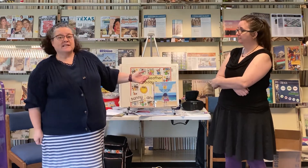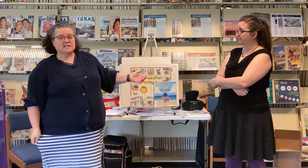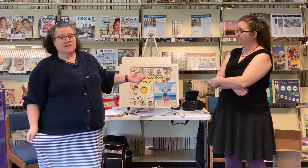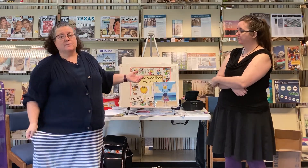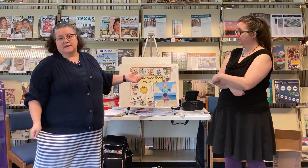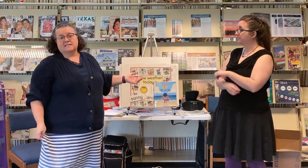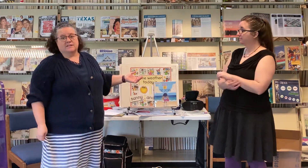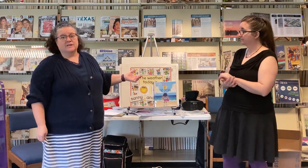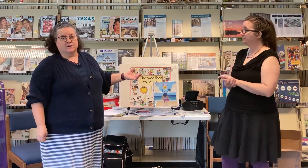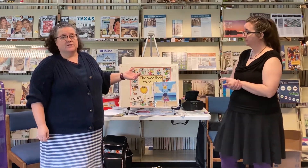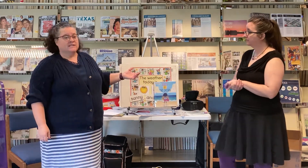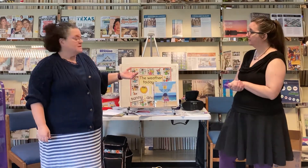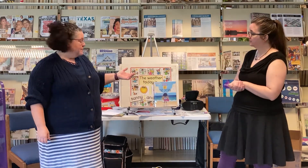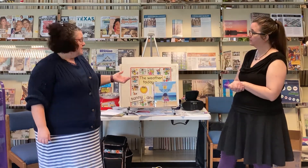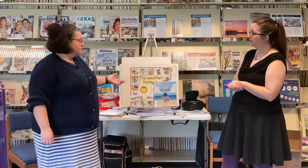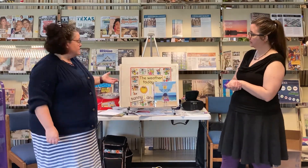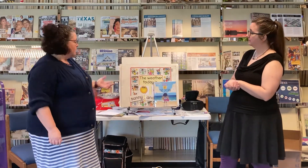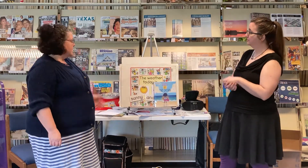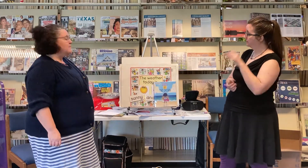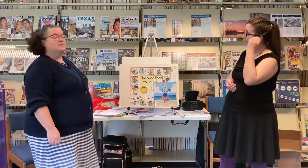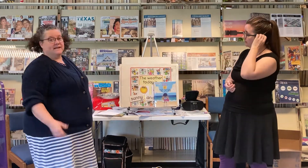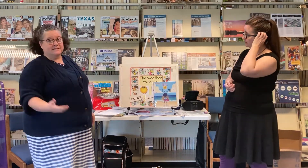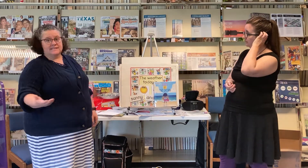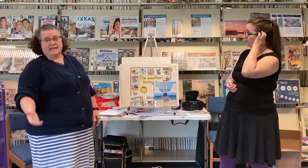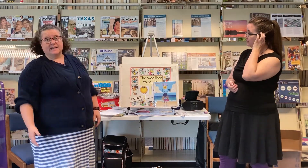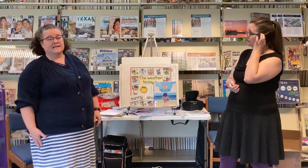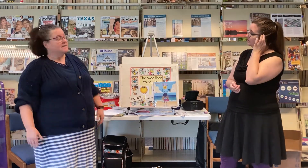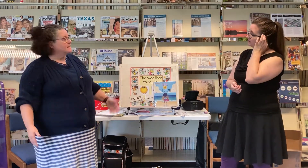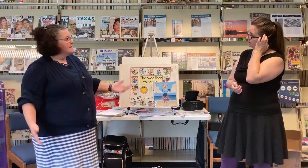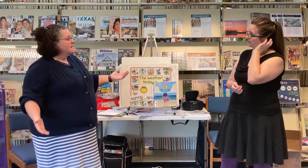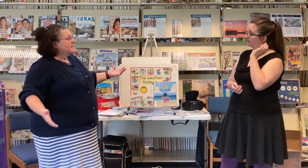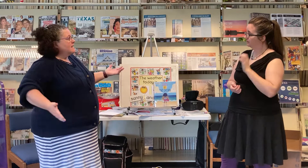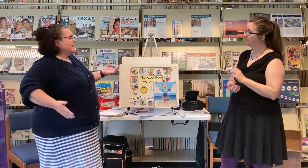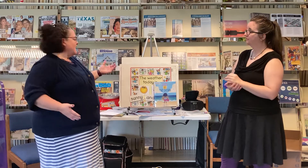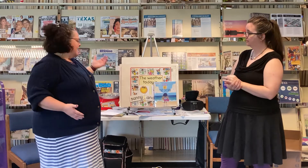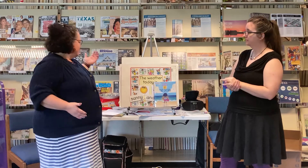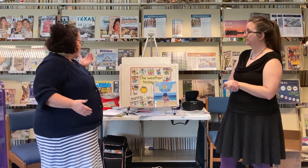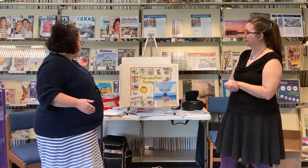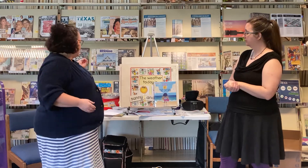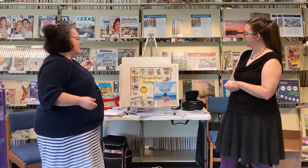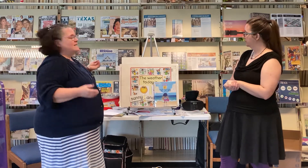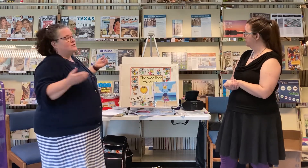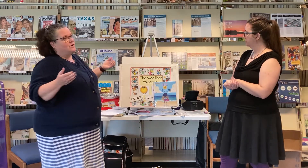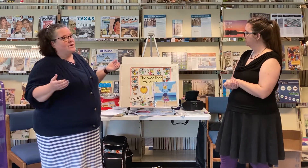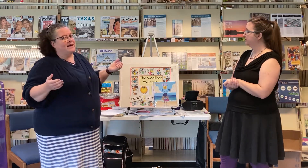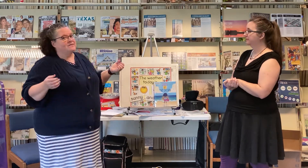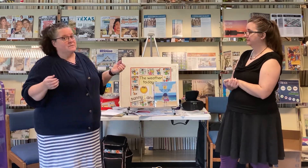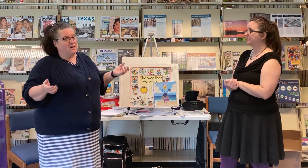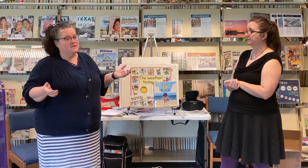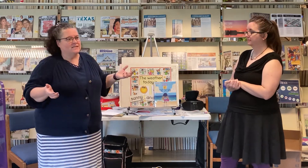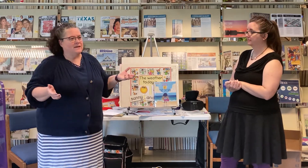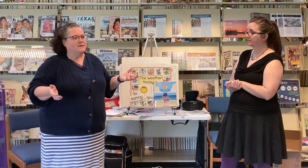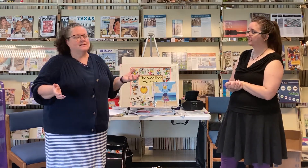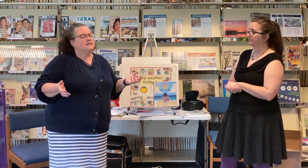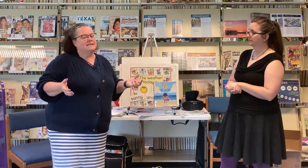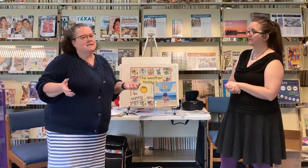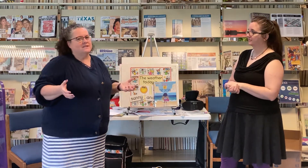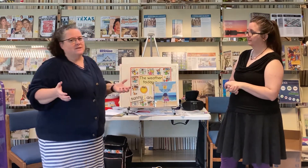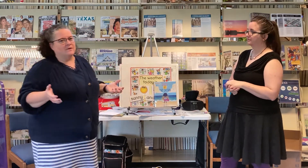Mm-hmm. A beach. So that's another place near the ocean is a beach yep. where you can play in the sand and Yeah. I didn't have any sand to show you. I have some colored sand, but that's not typical